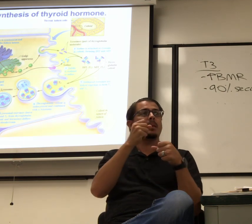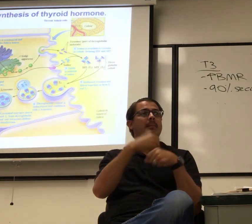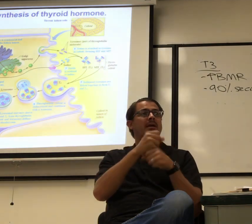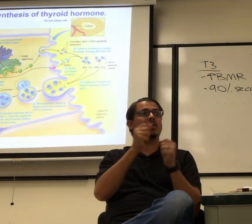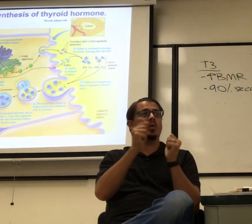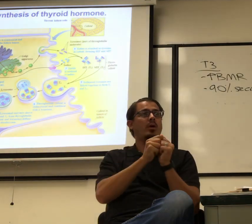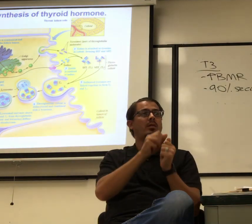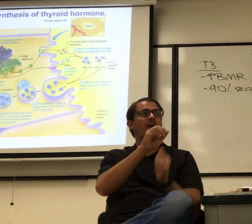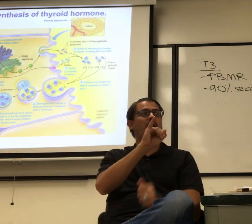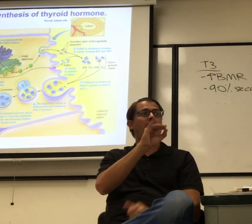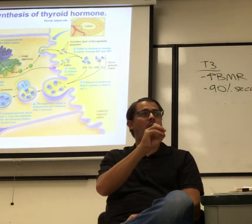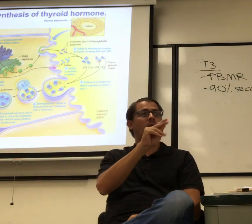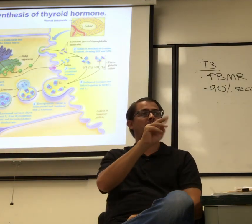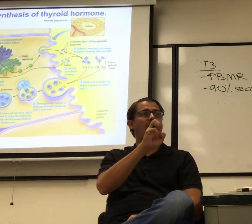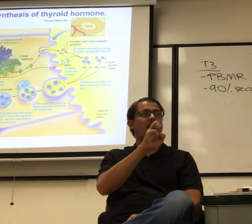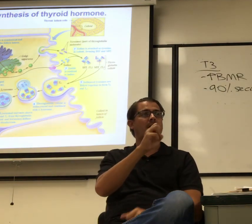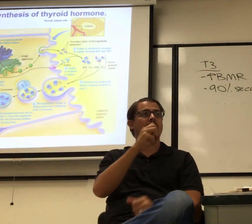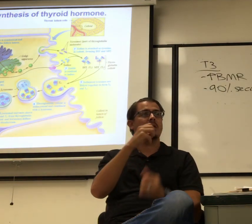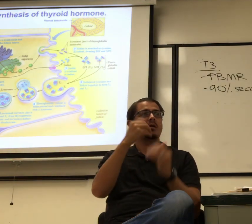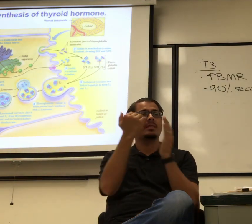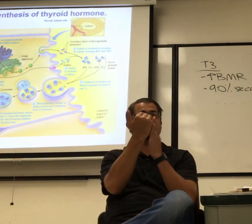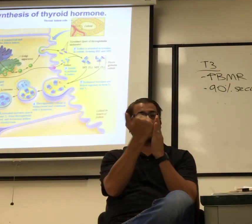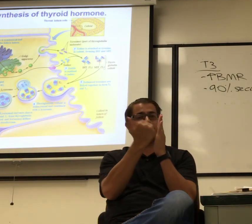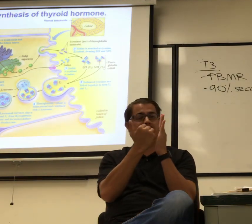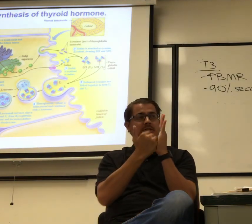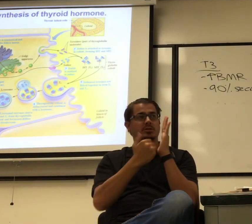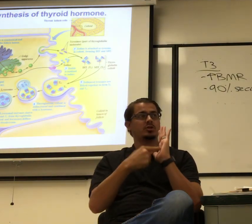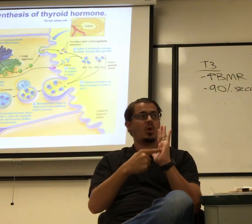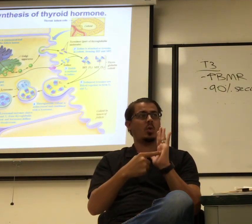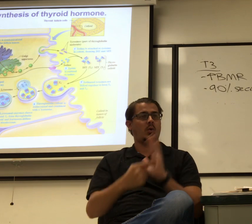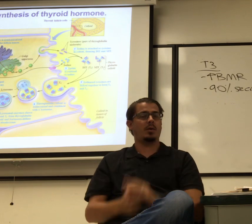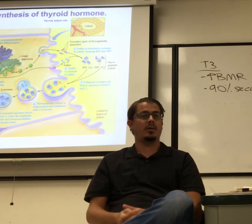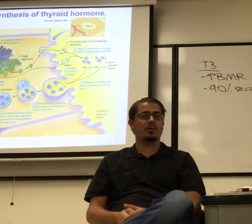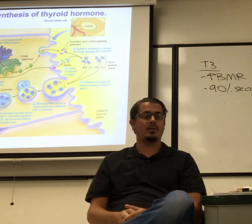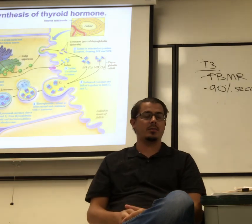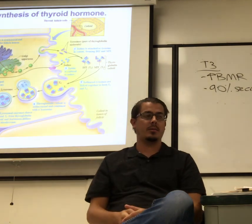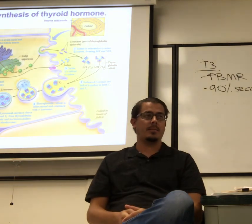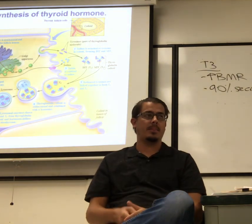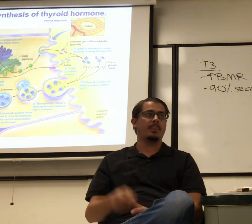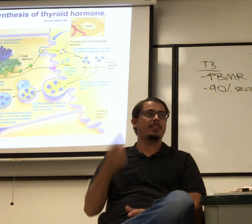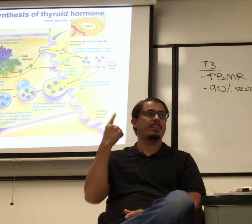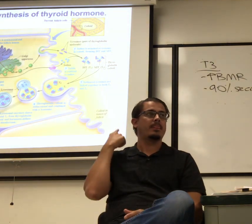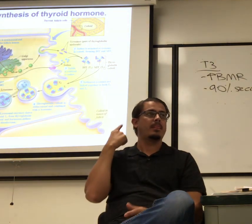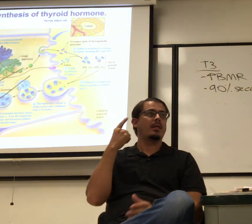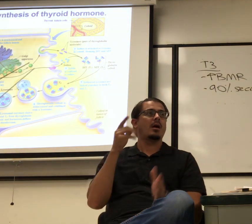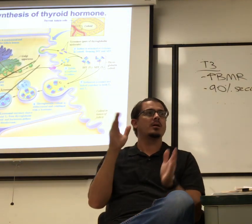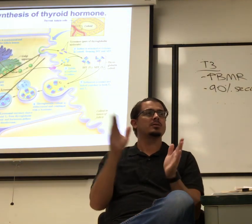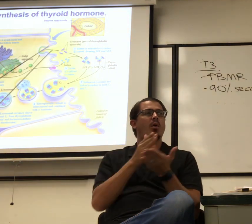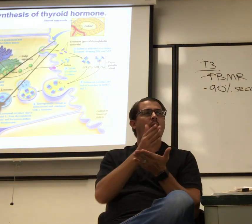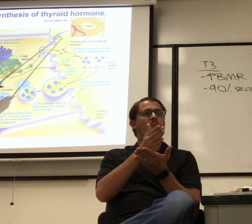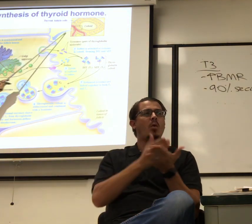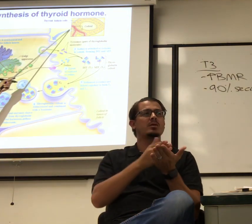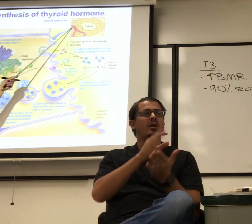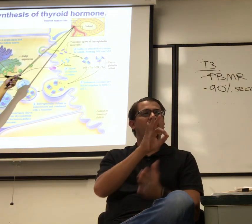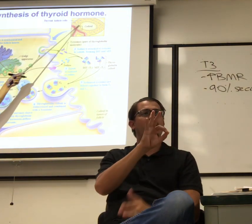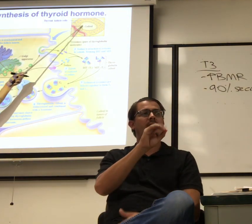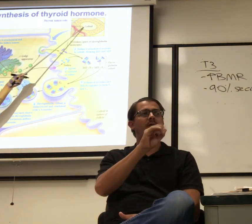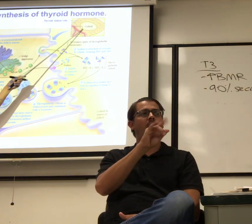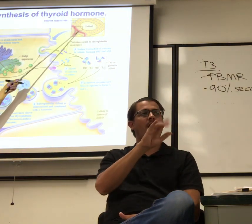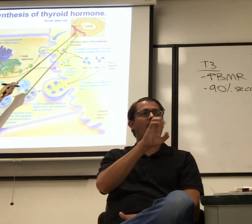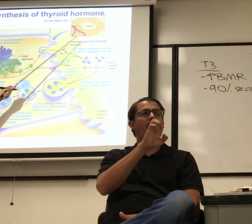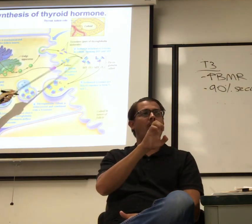the thyroglobulin and then synthesizing it with the iodine, the steps are shown here. So I'm going to take you